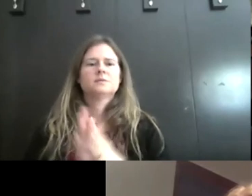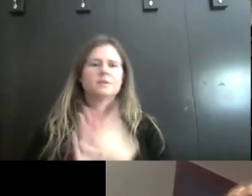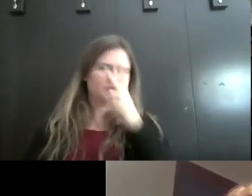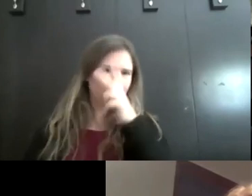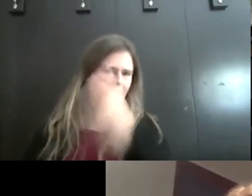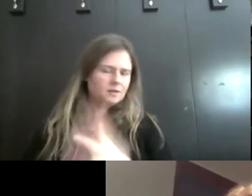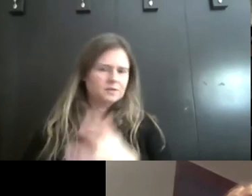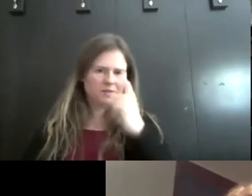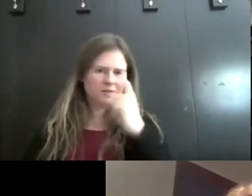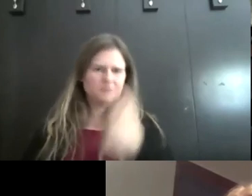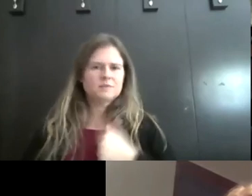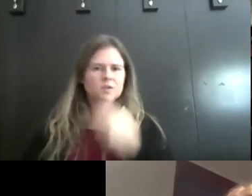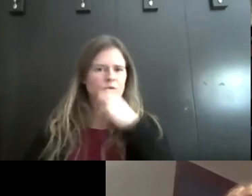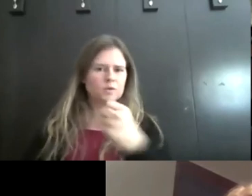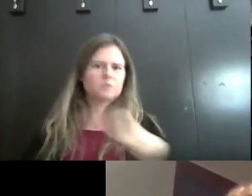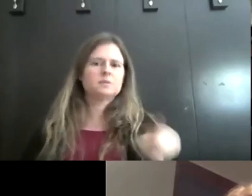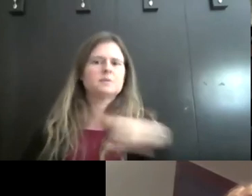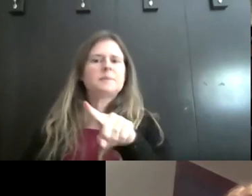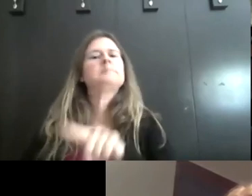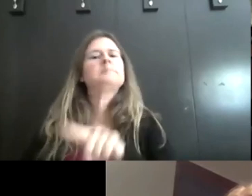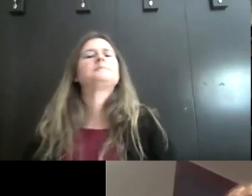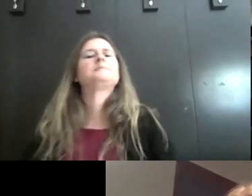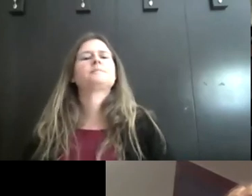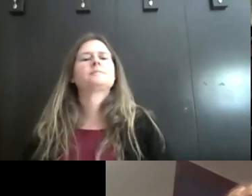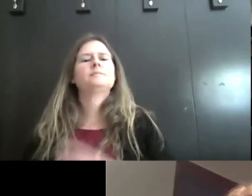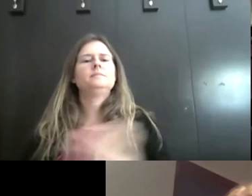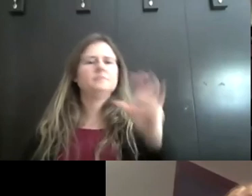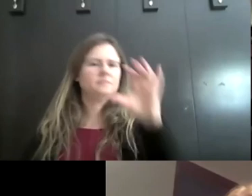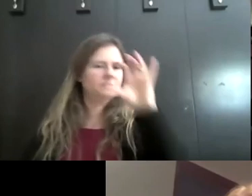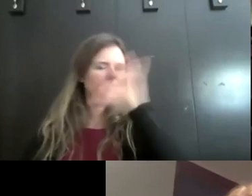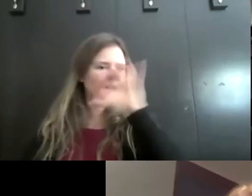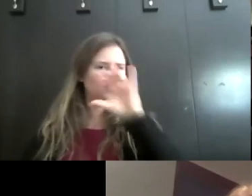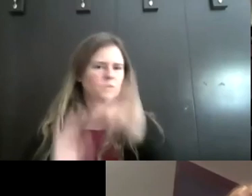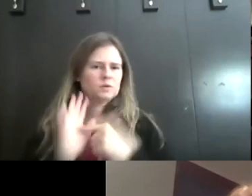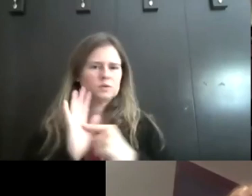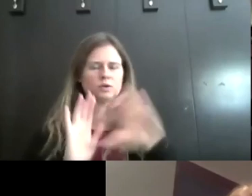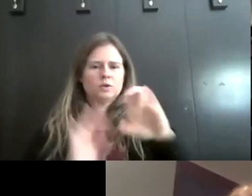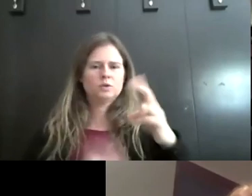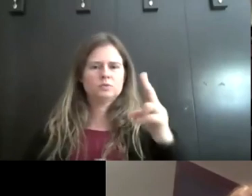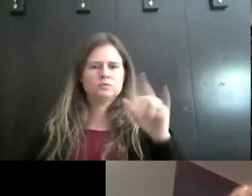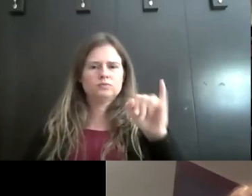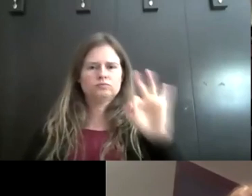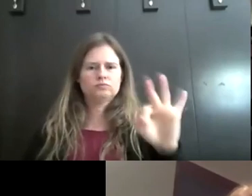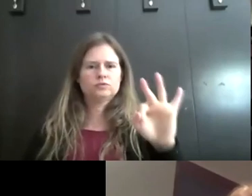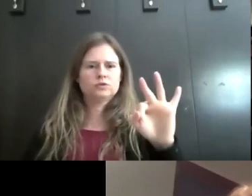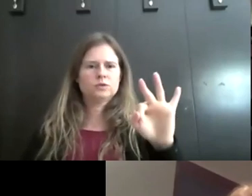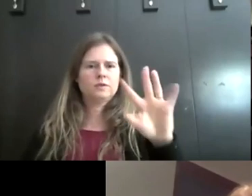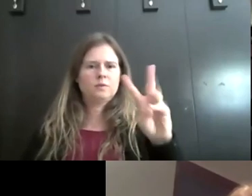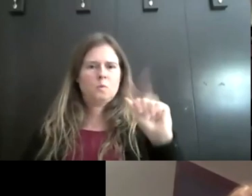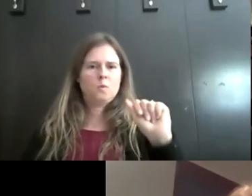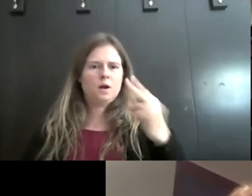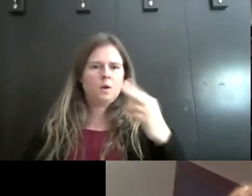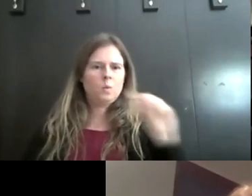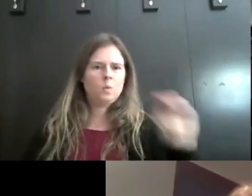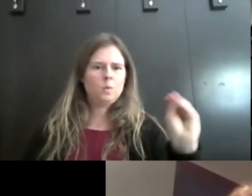of my curse, and because they had that cartoon character of Chief Wahoo on their baseball cap, that if you don't think that's